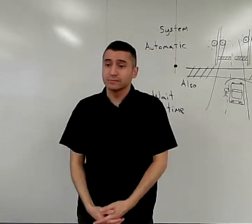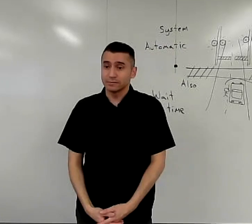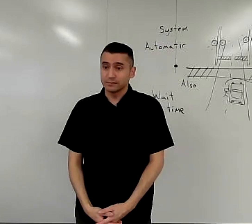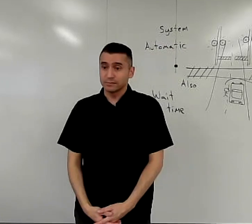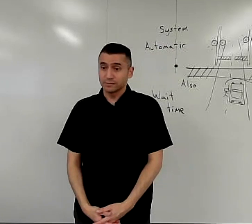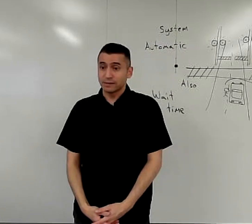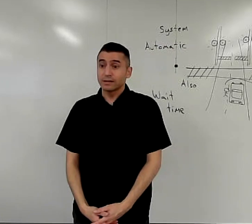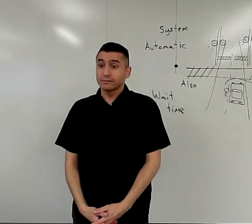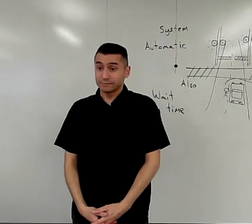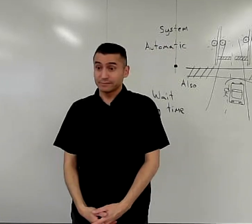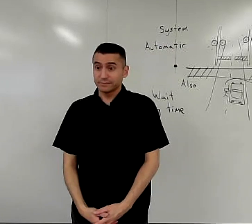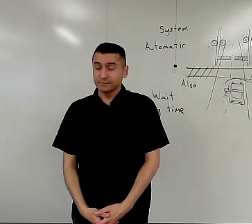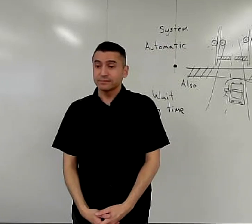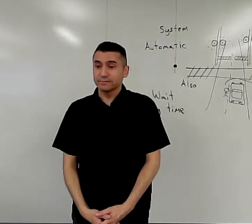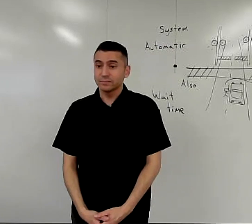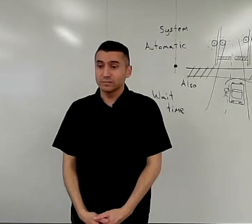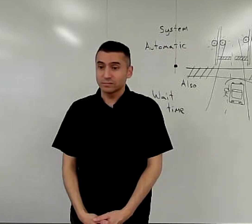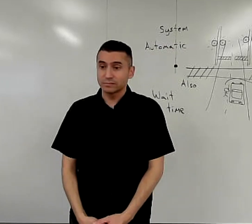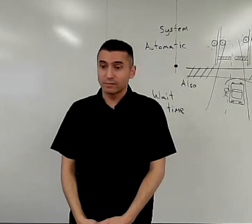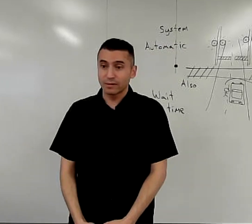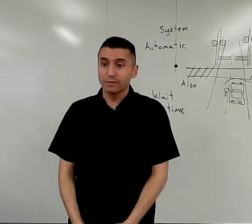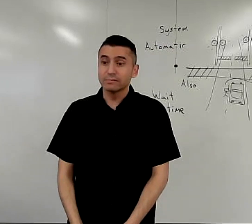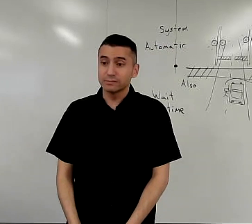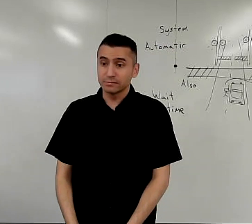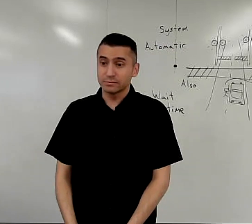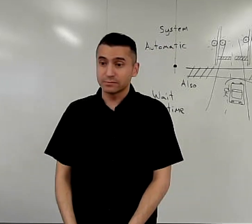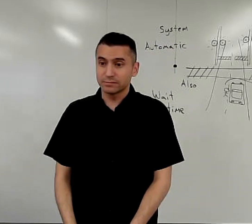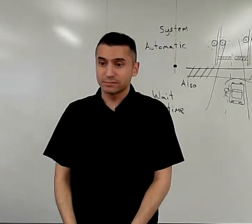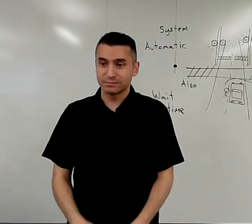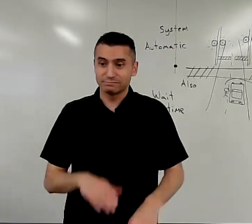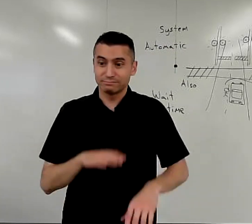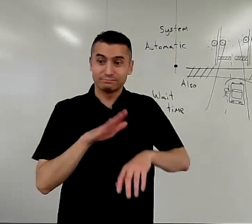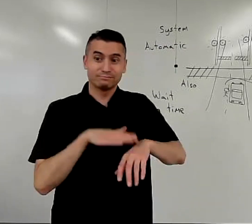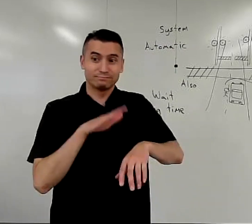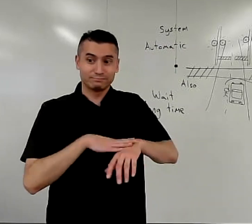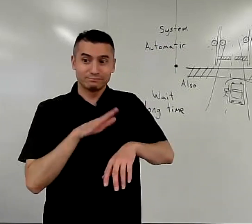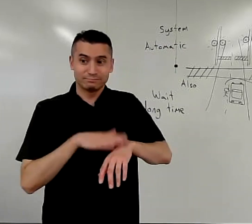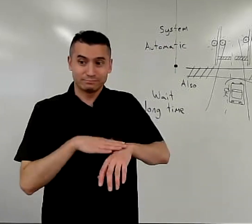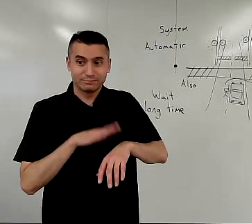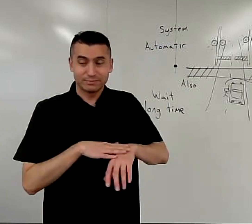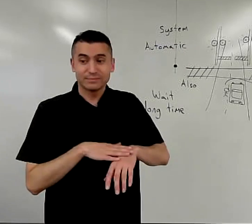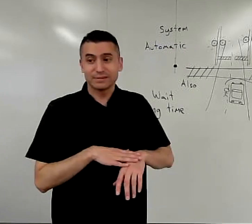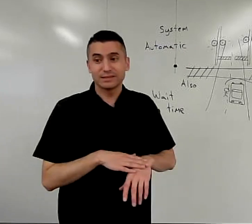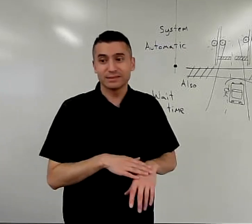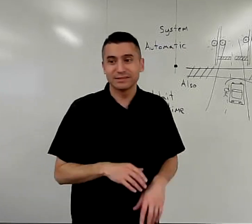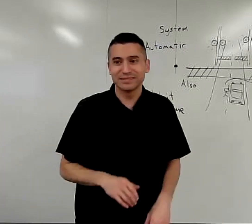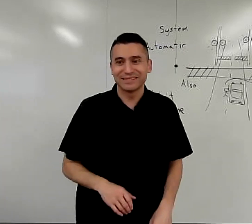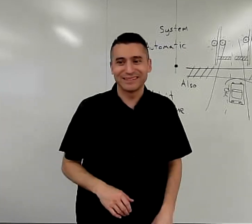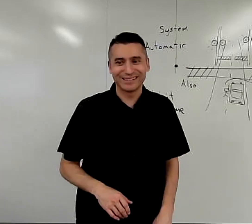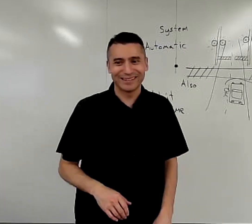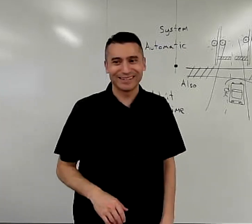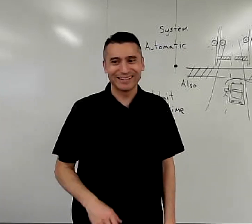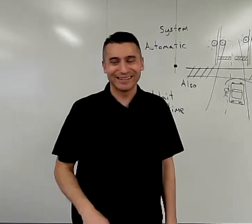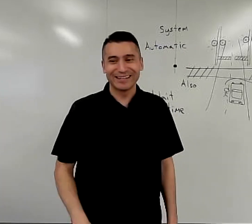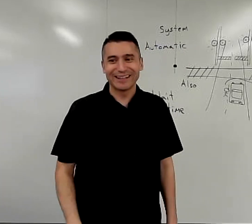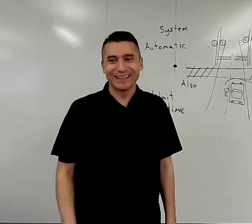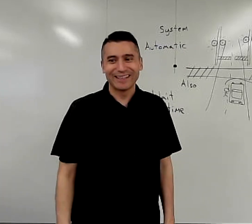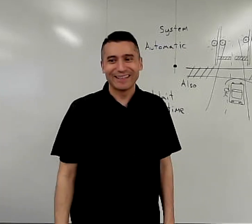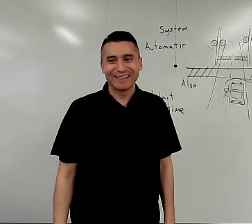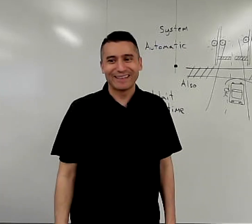in tutoring one time, and so we went over warn, but then I was like telling her a story, and I was like, "What'd you say?"